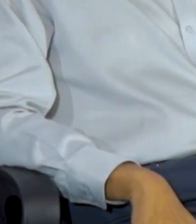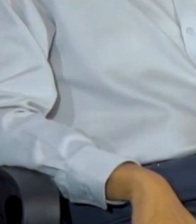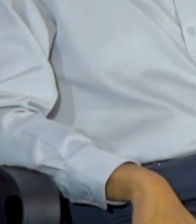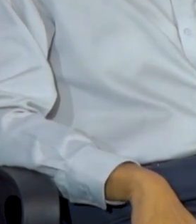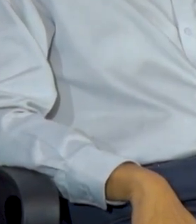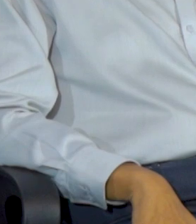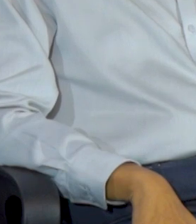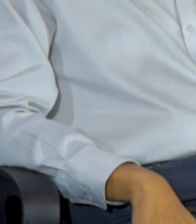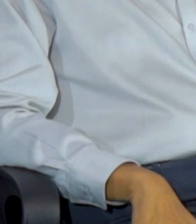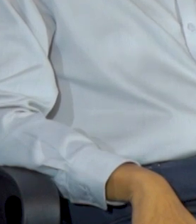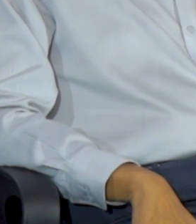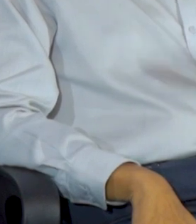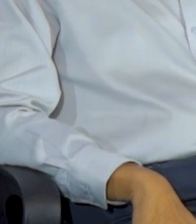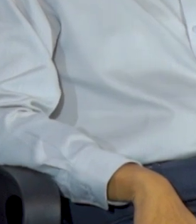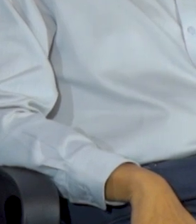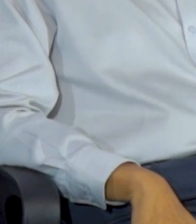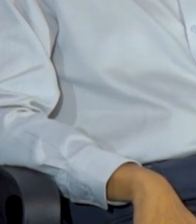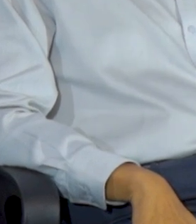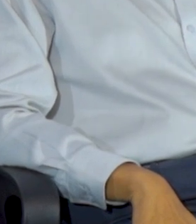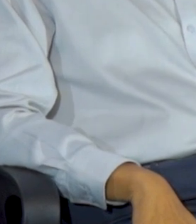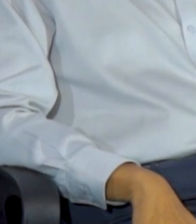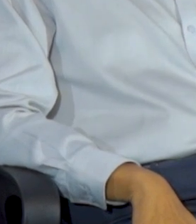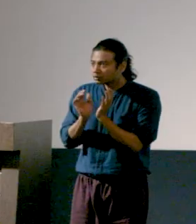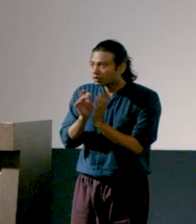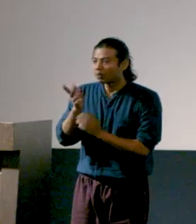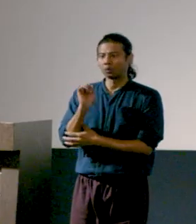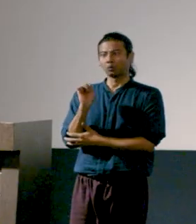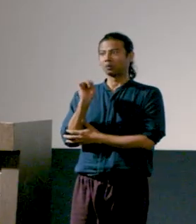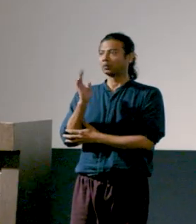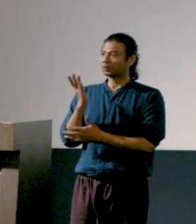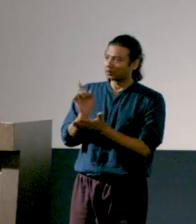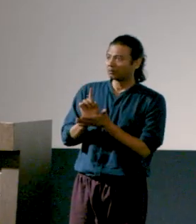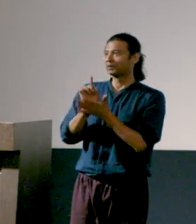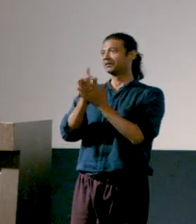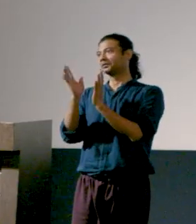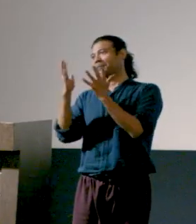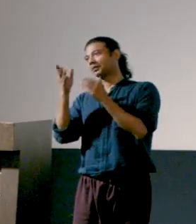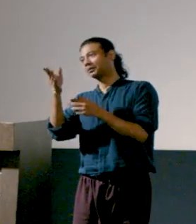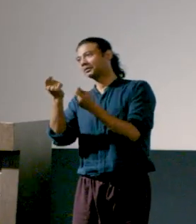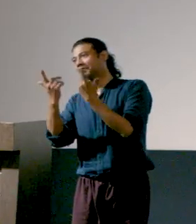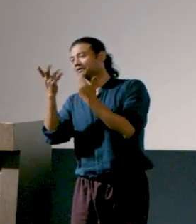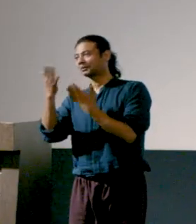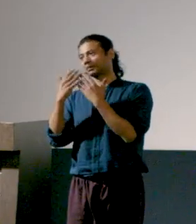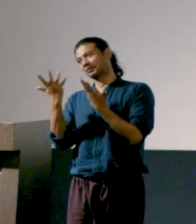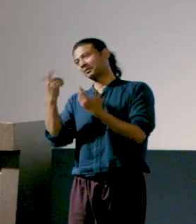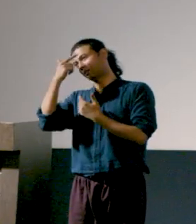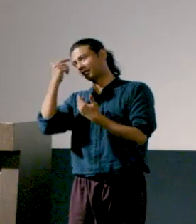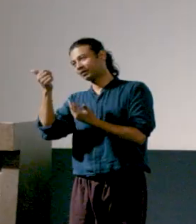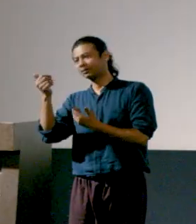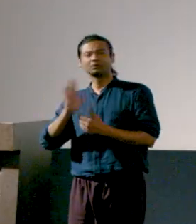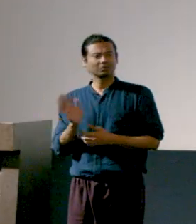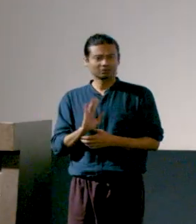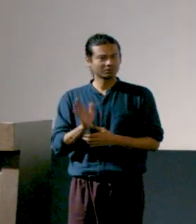insurance as a privilege, a gift that is available only to a certain minority, rich people, but a right